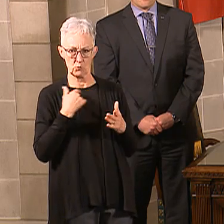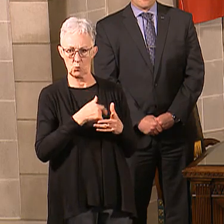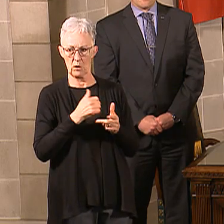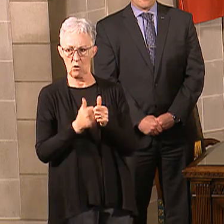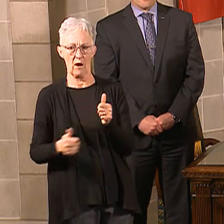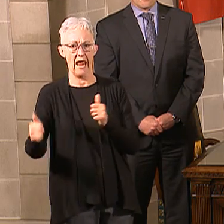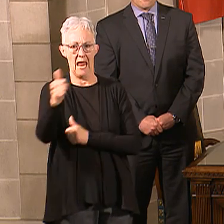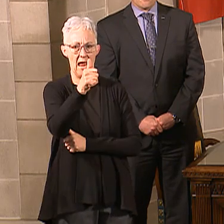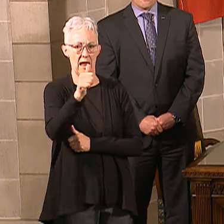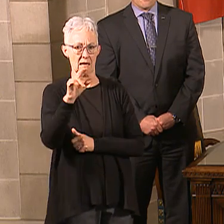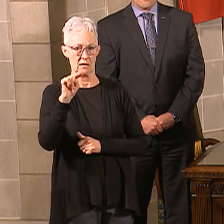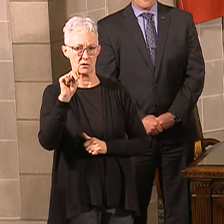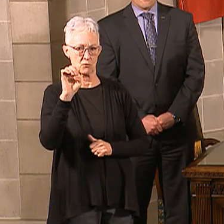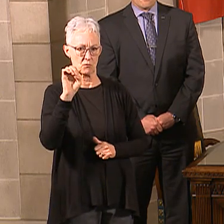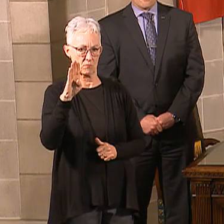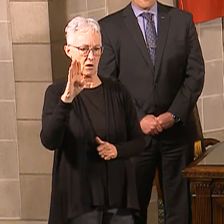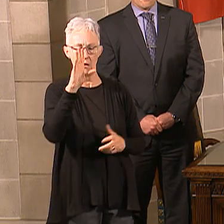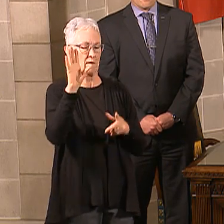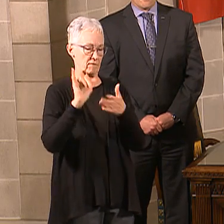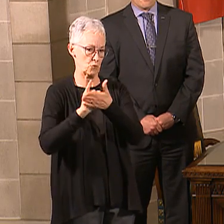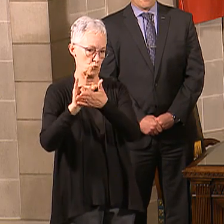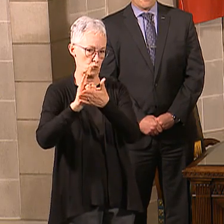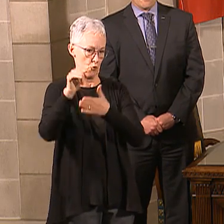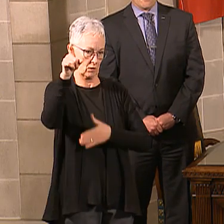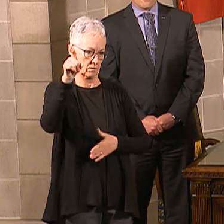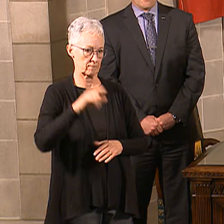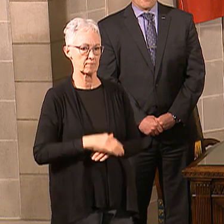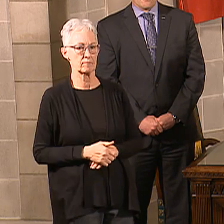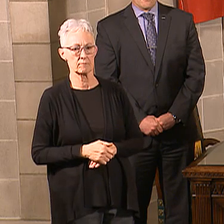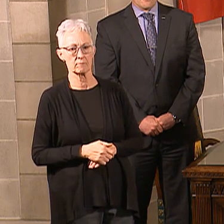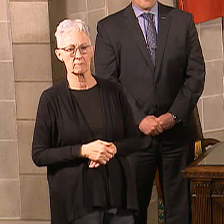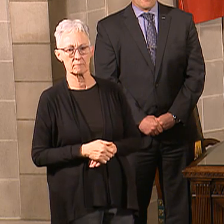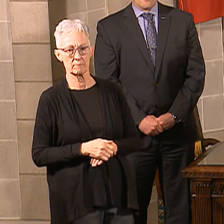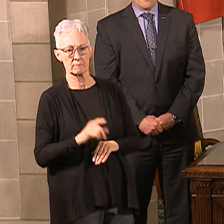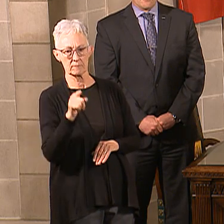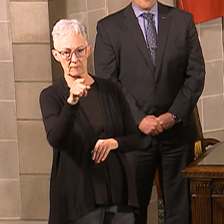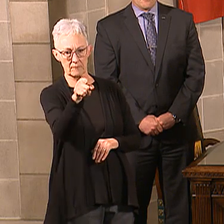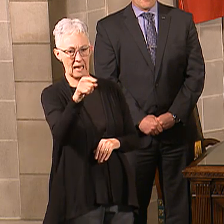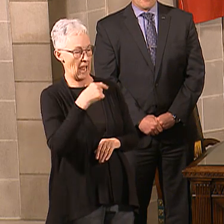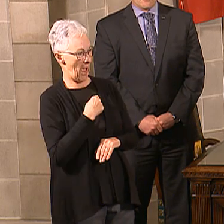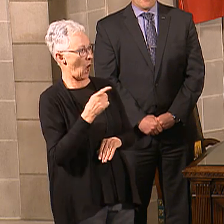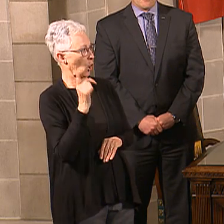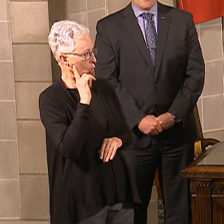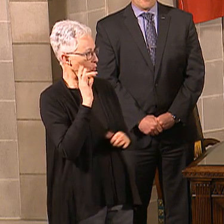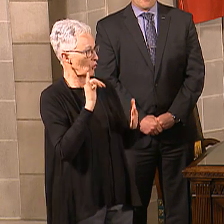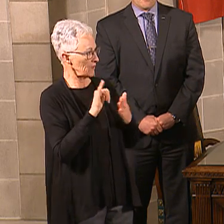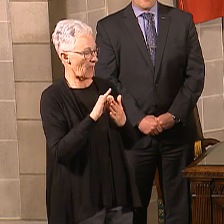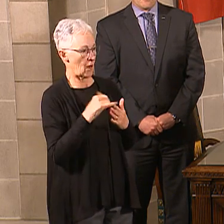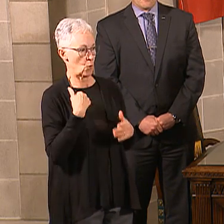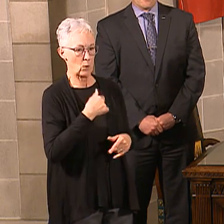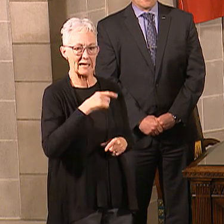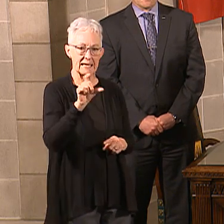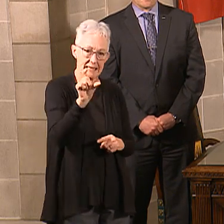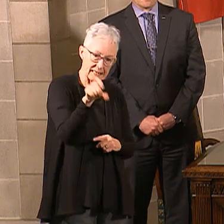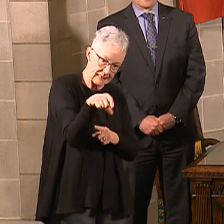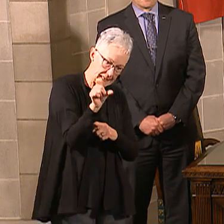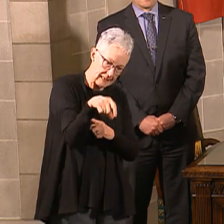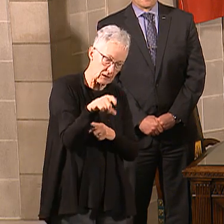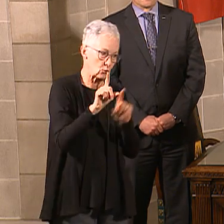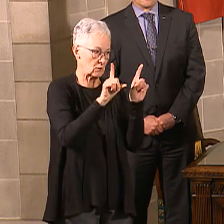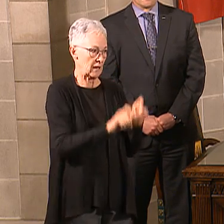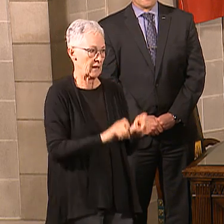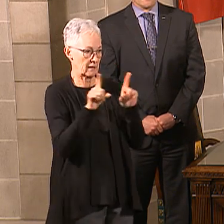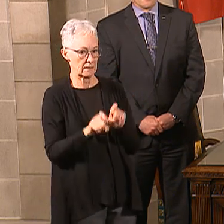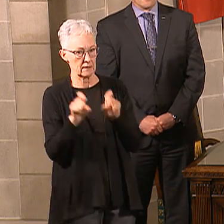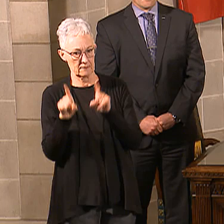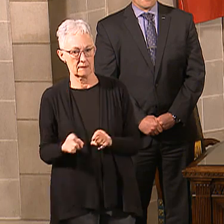that one strategy is to test more people, that you won't know who's got it unless you test more people. Where are we